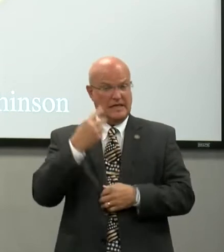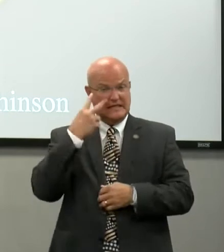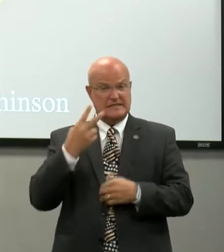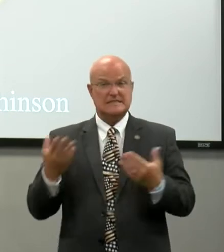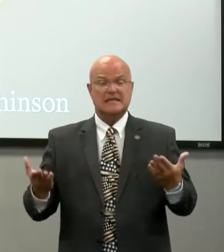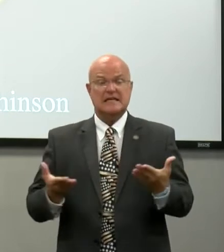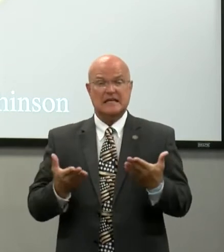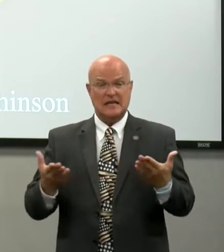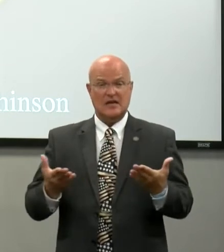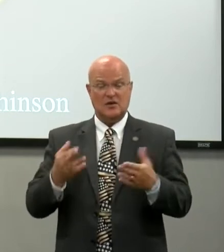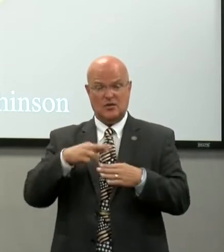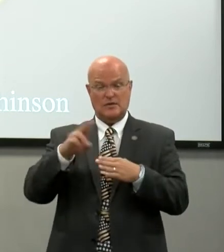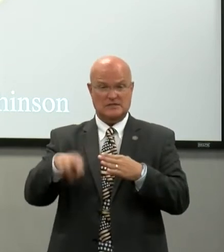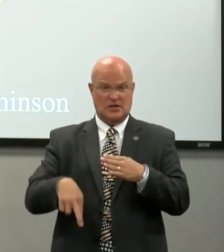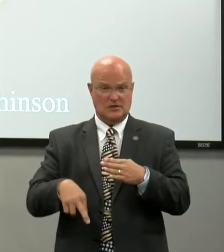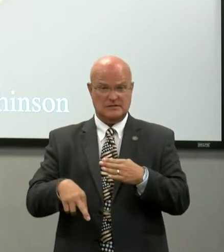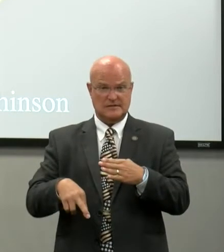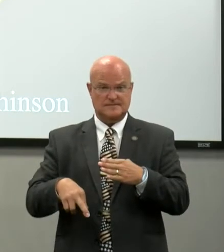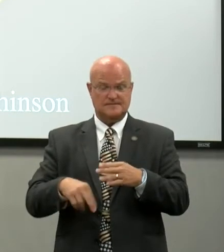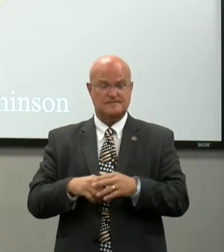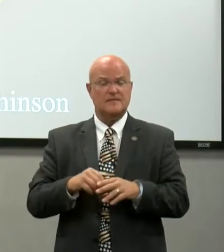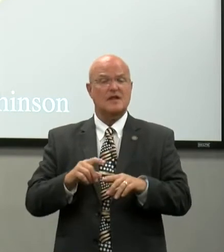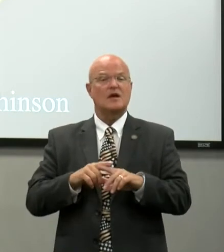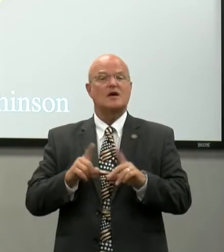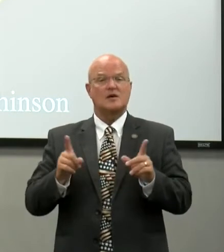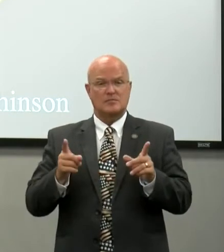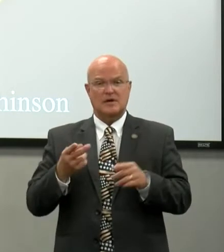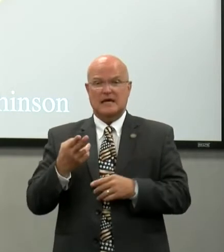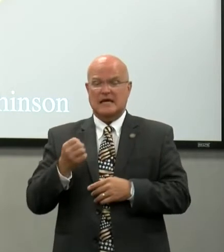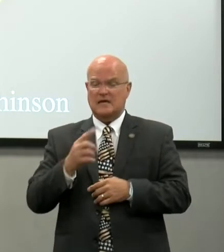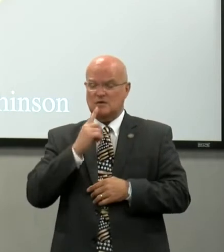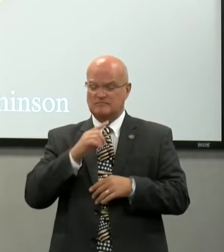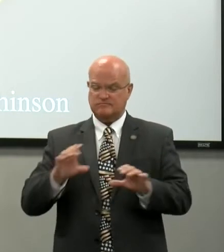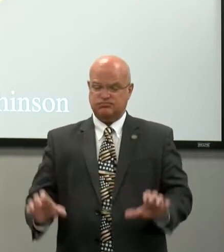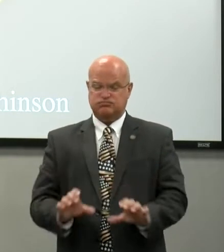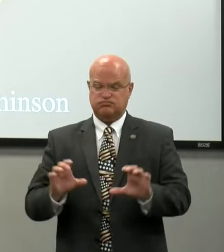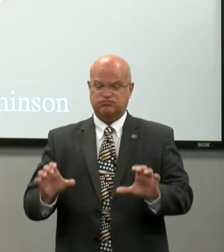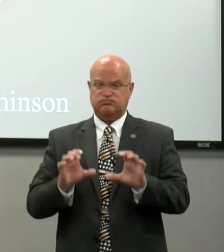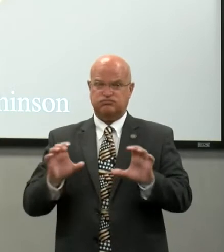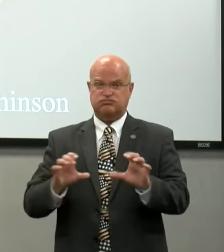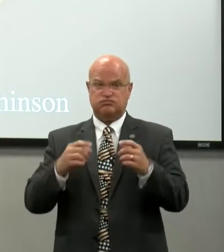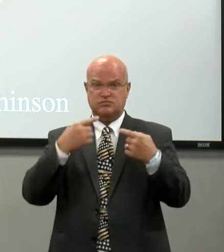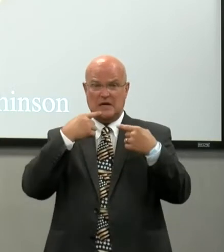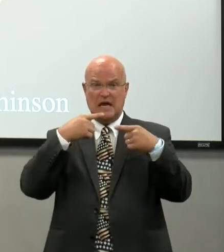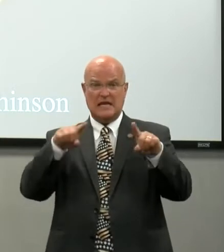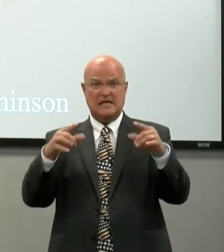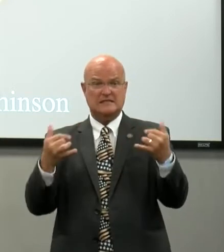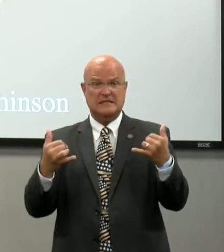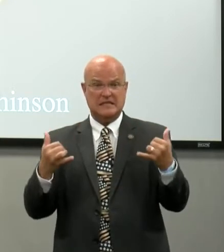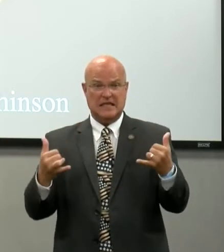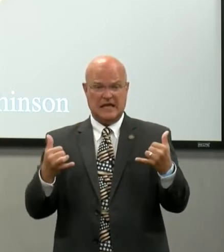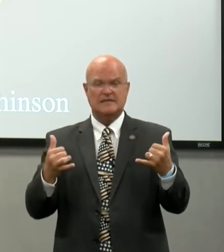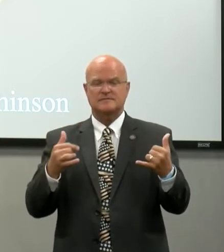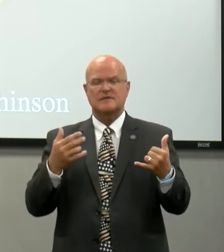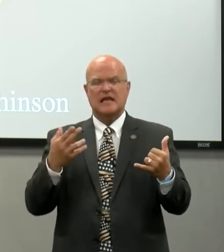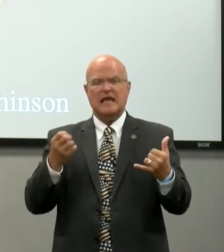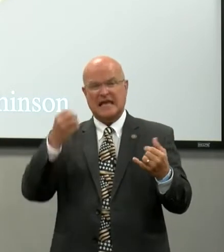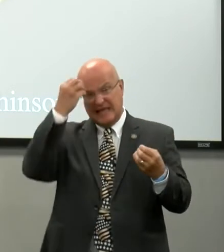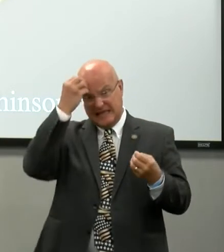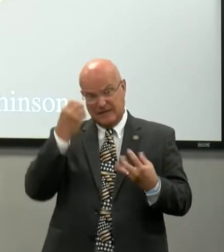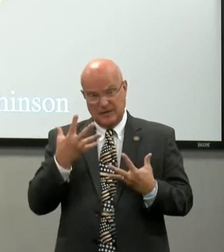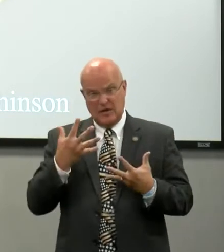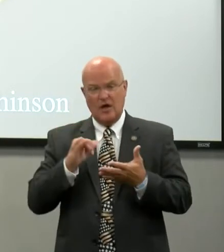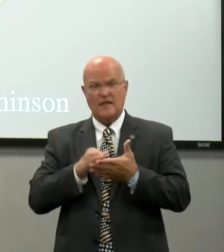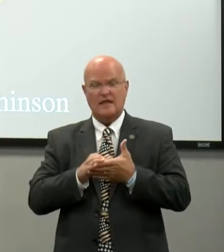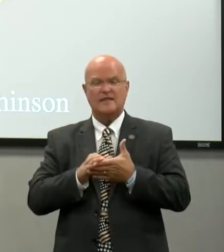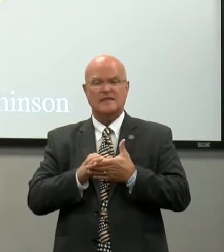here in the results. But he is taking some action, and they have announced today, and he shared with me, that they